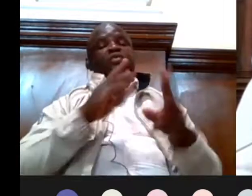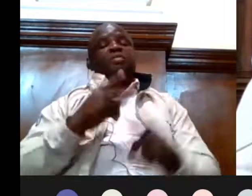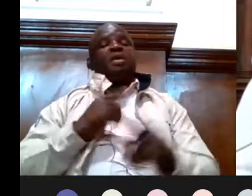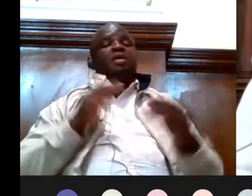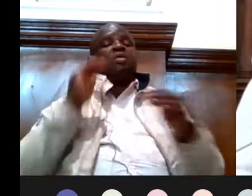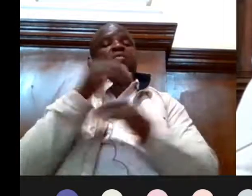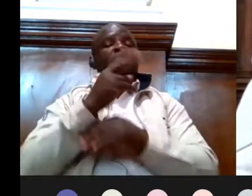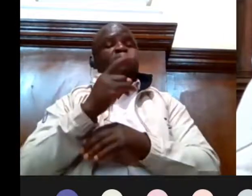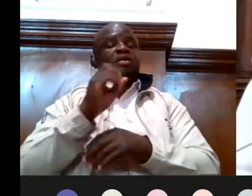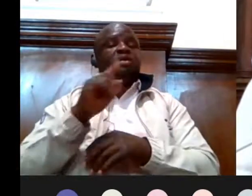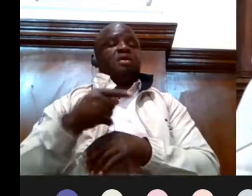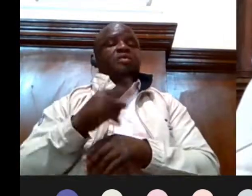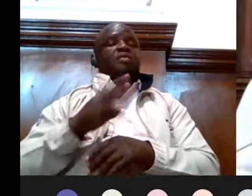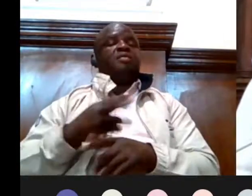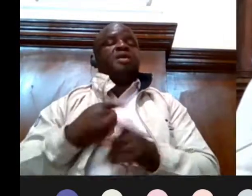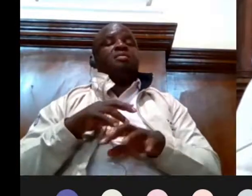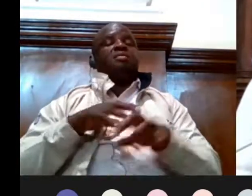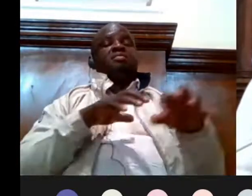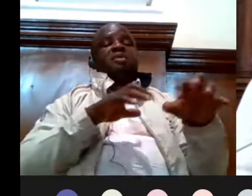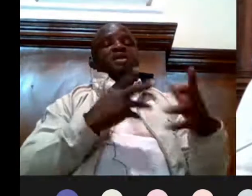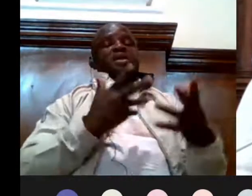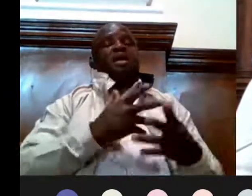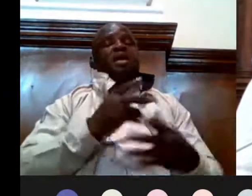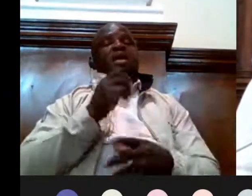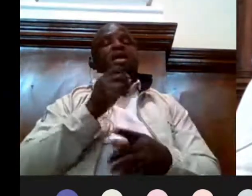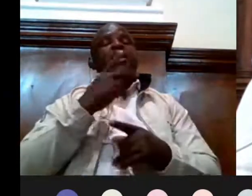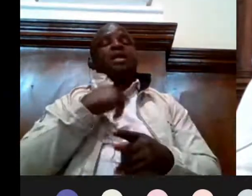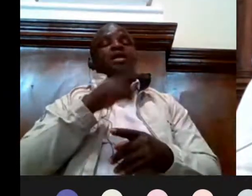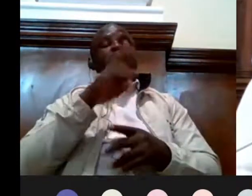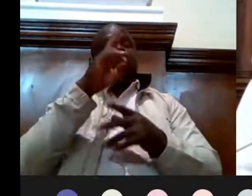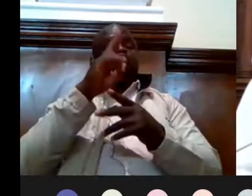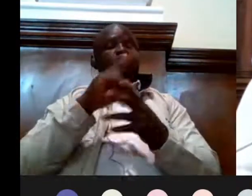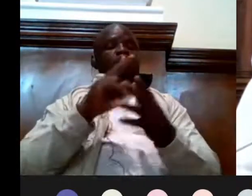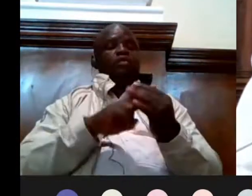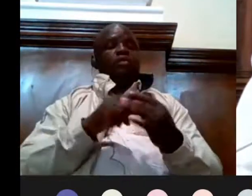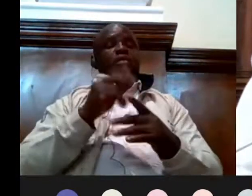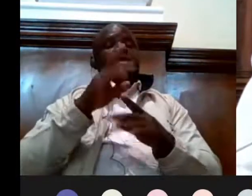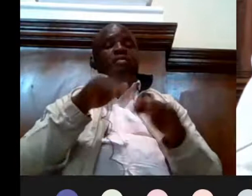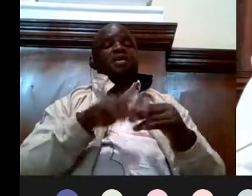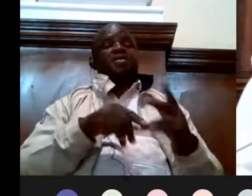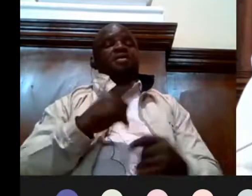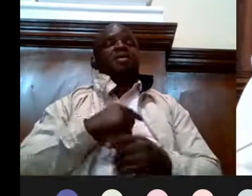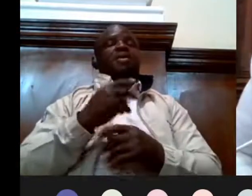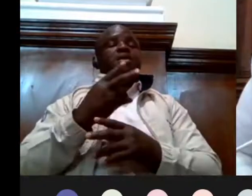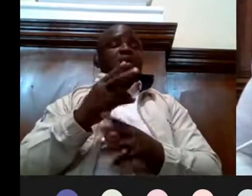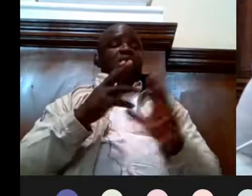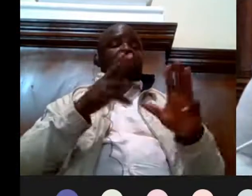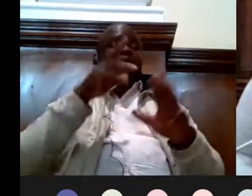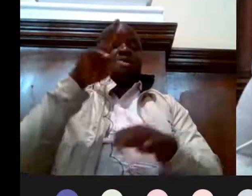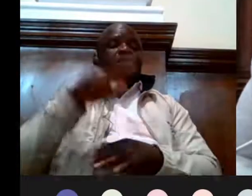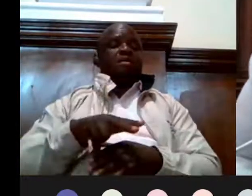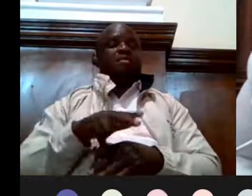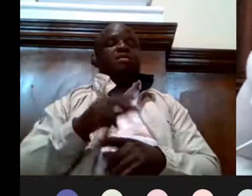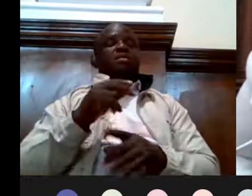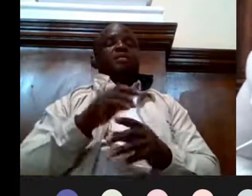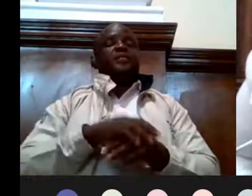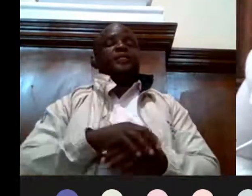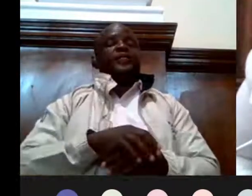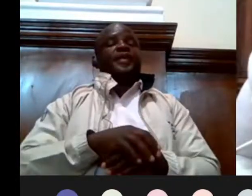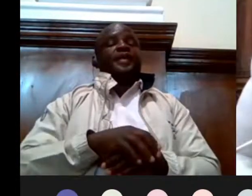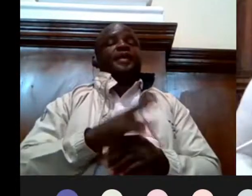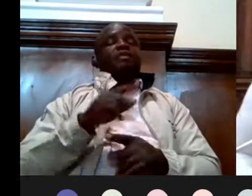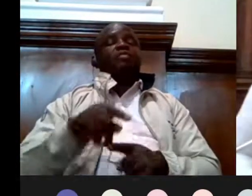20,000 women who marched to the Union buildings on the 9th of August, 1956, in protest against the